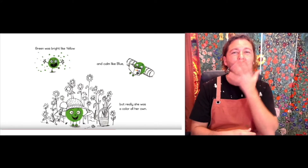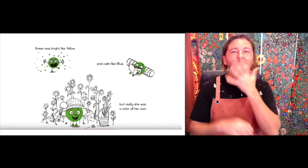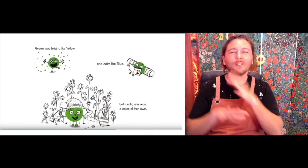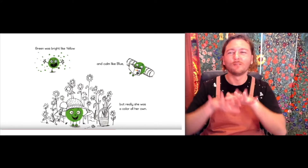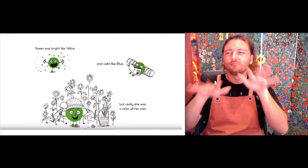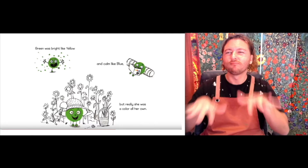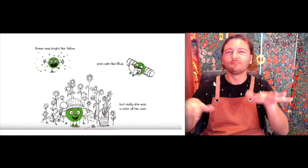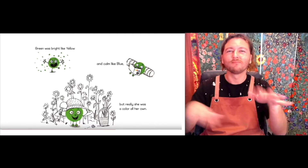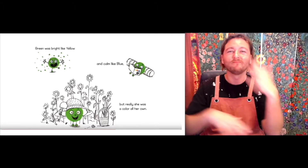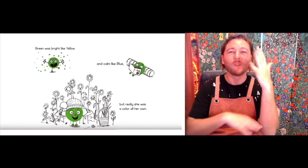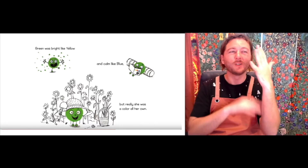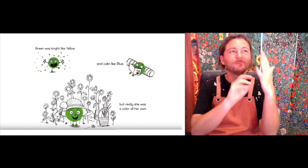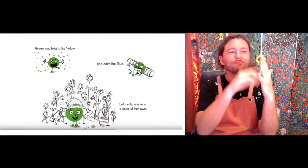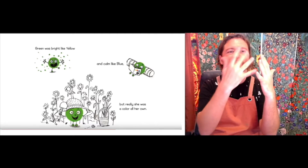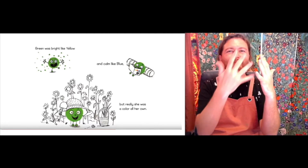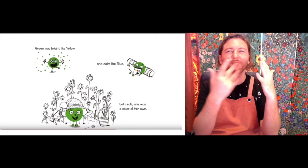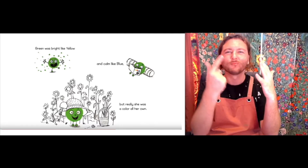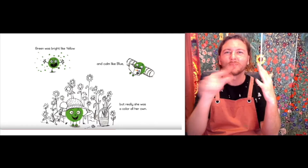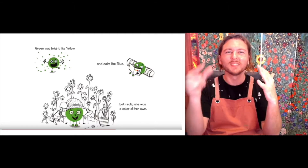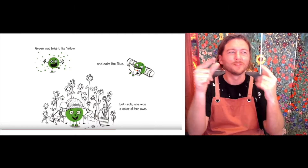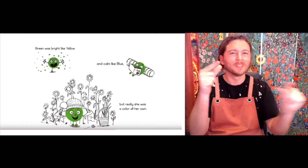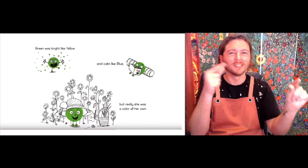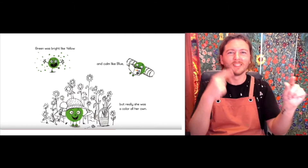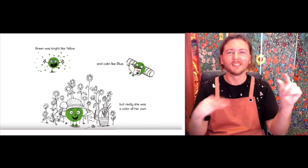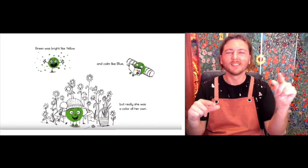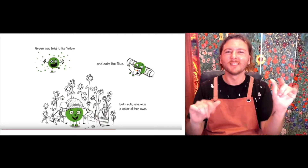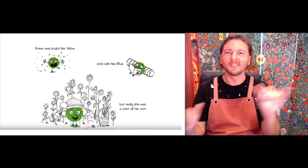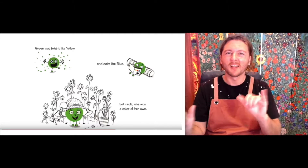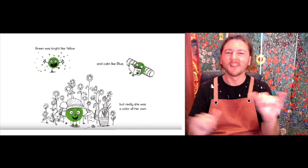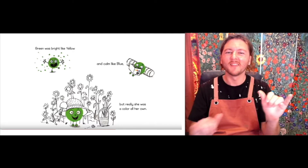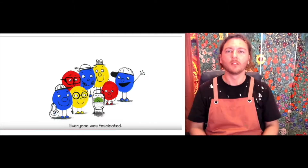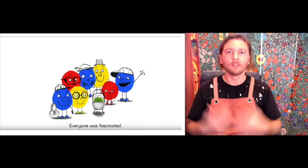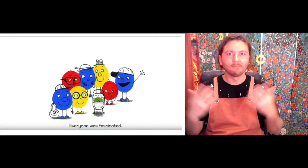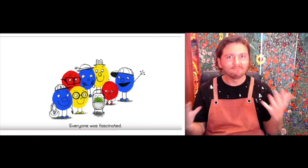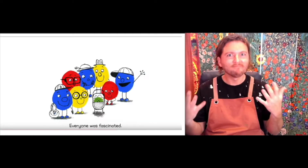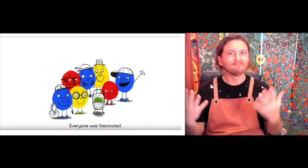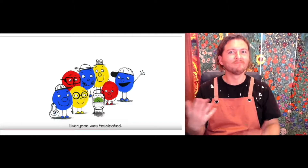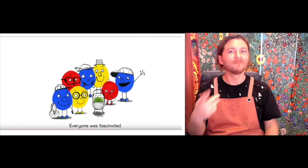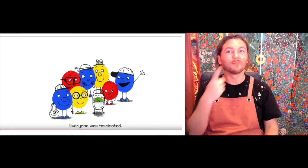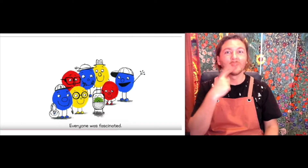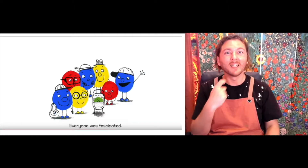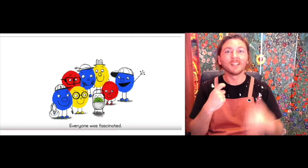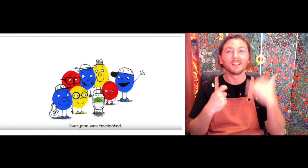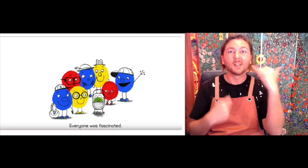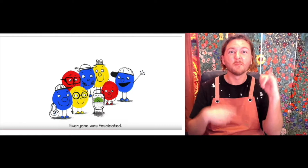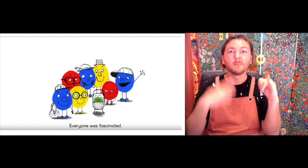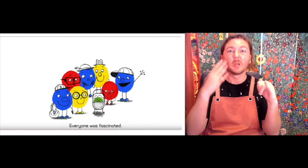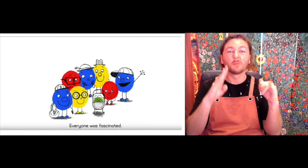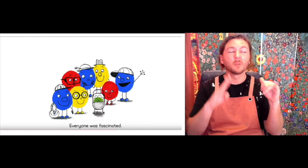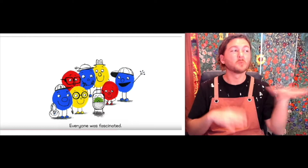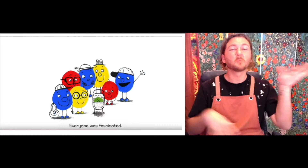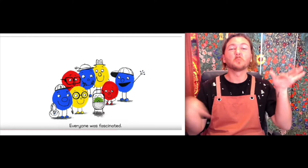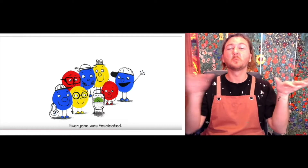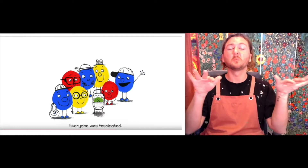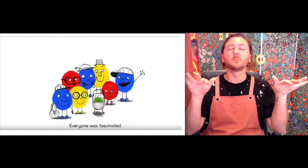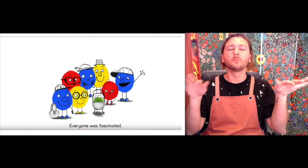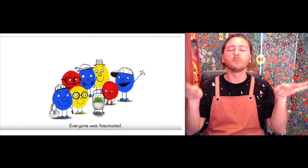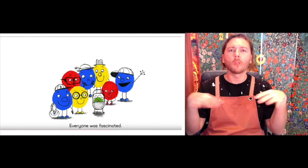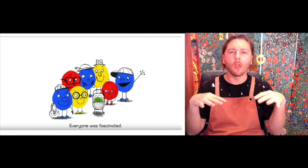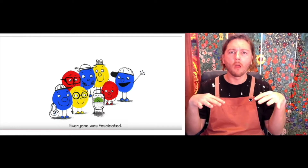plants. You can see the green plants, the green grass. There's green everywhere. So reds, yellows, and blues,